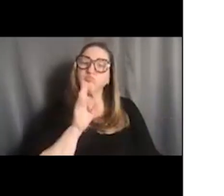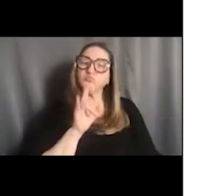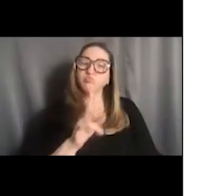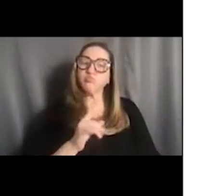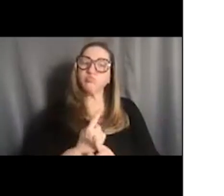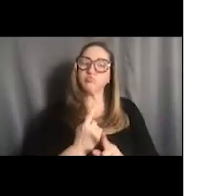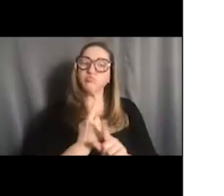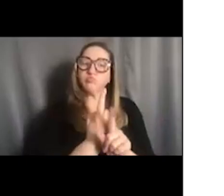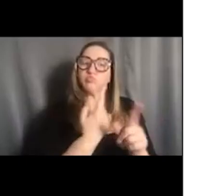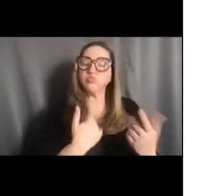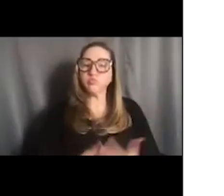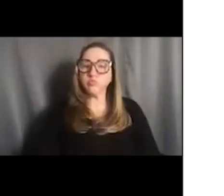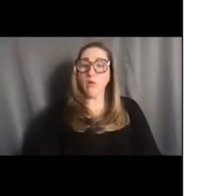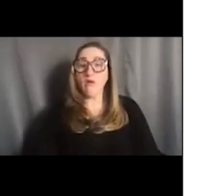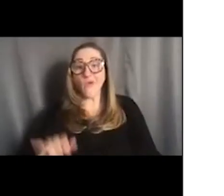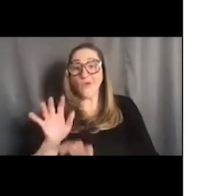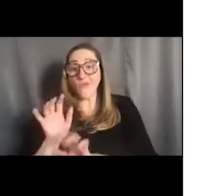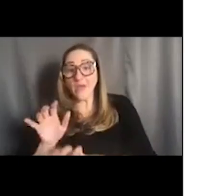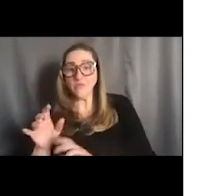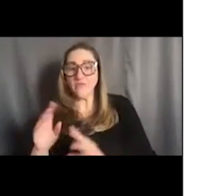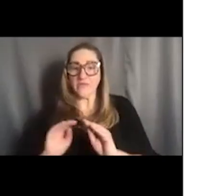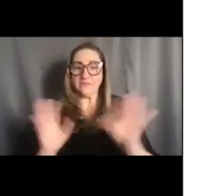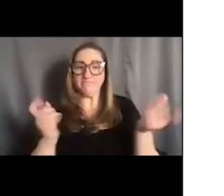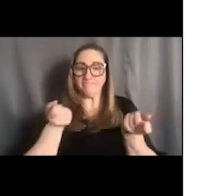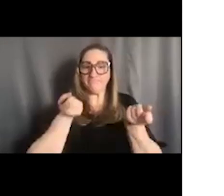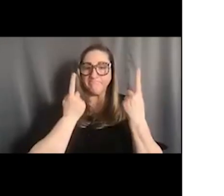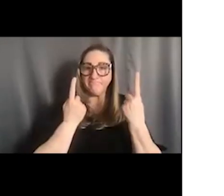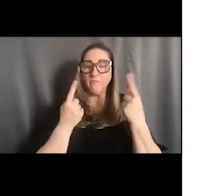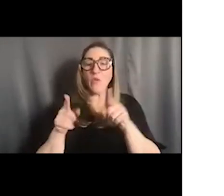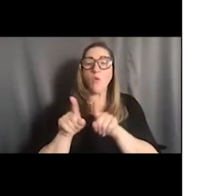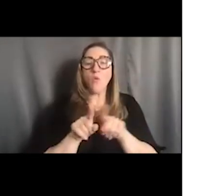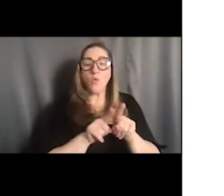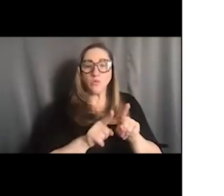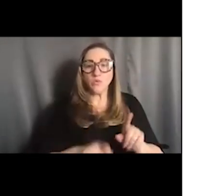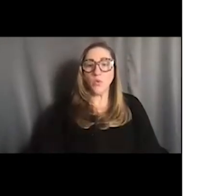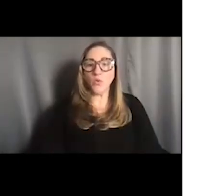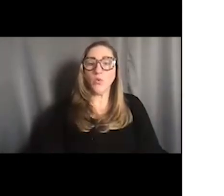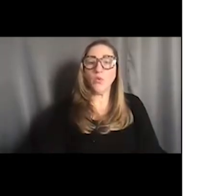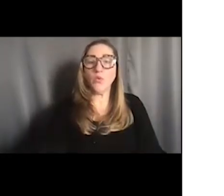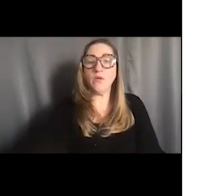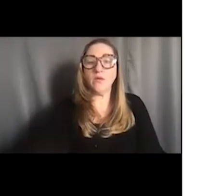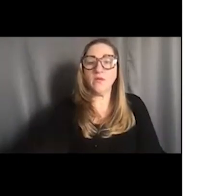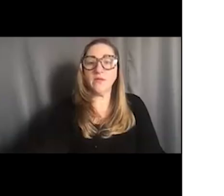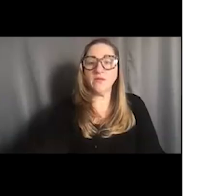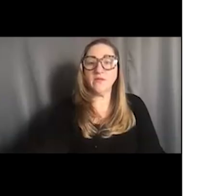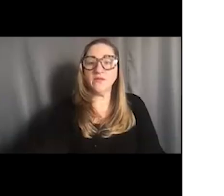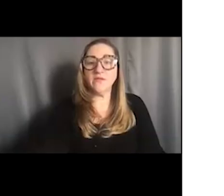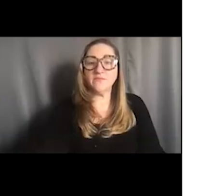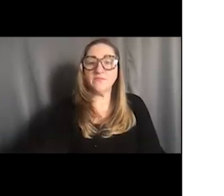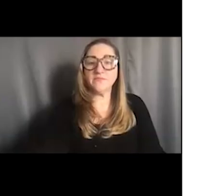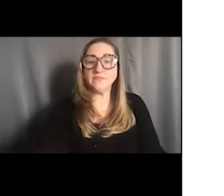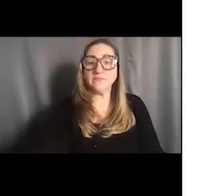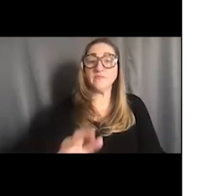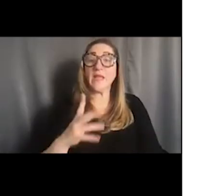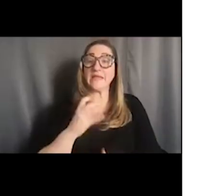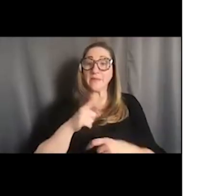both for our captioner and for general understanding. And some housekeeping elements. Please stay muted unless you're speaking.